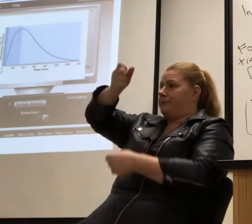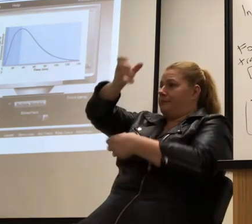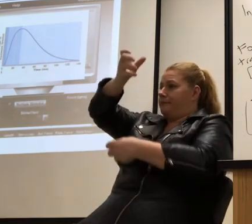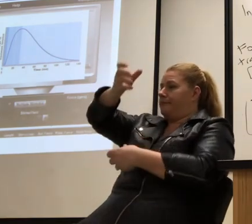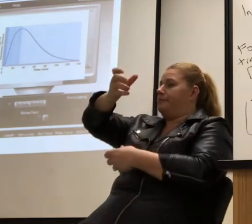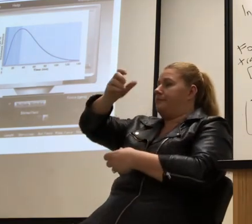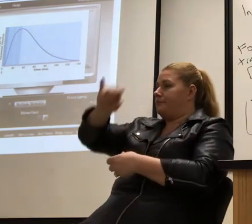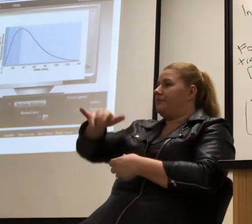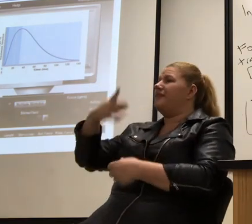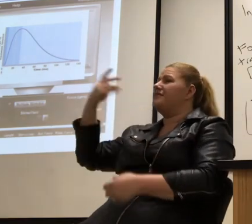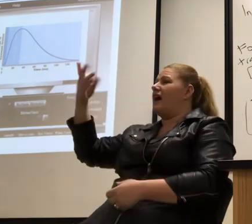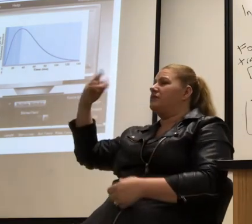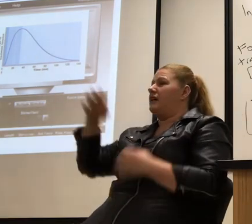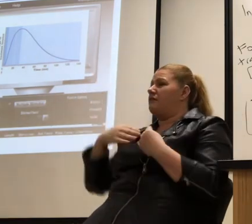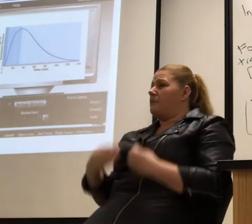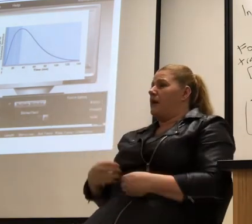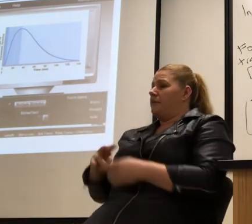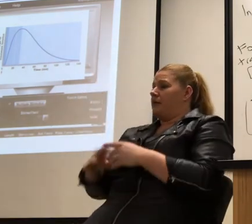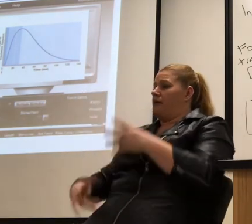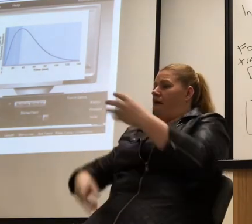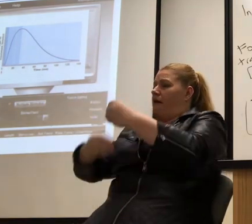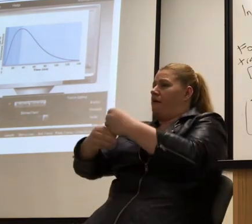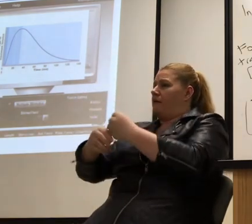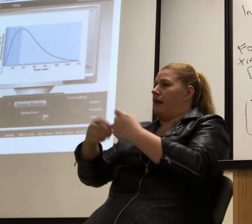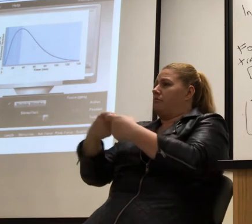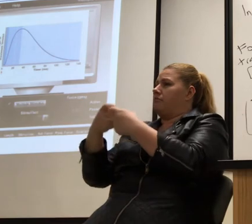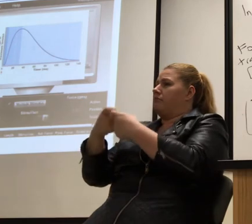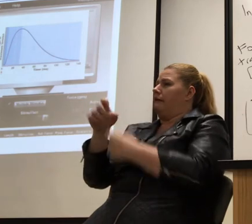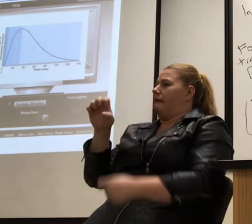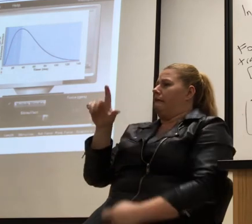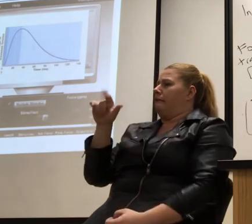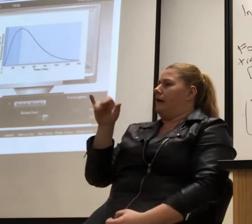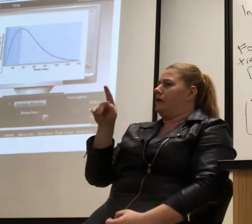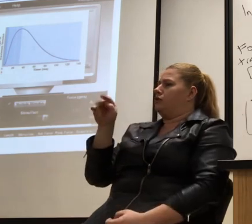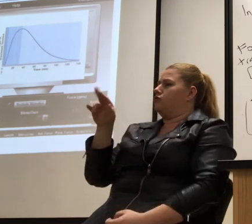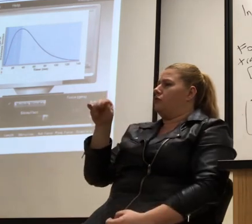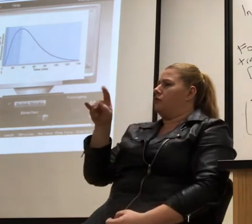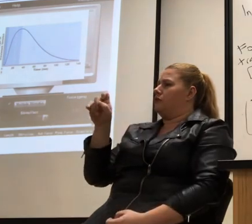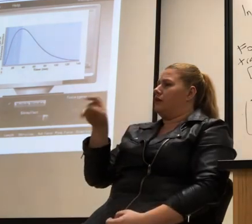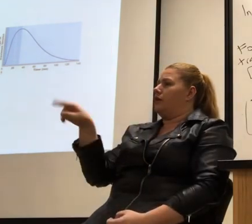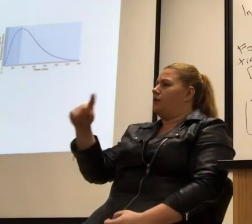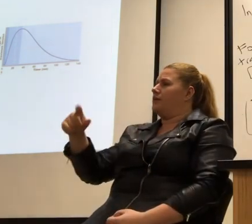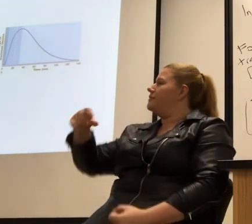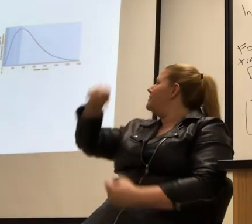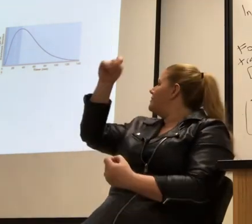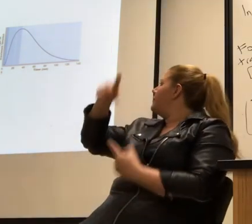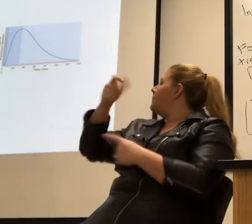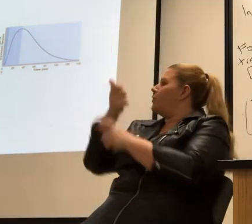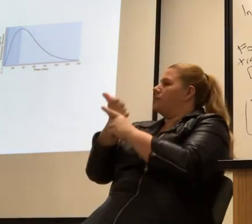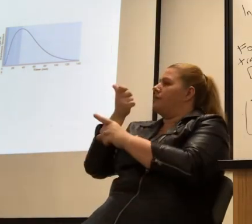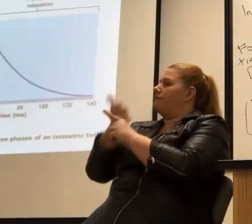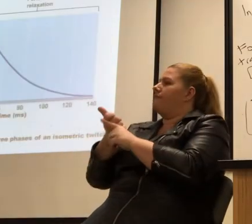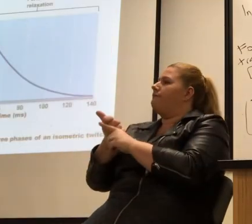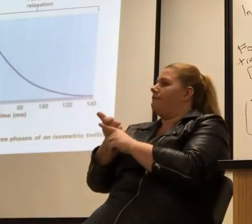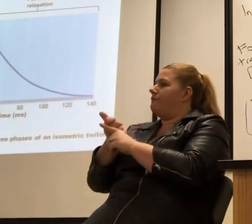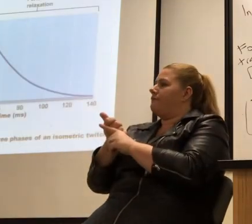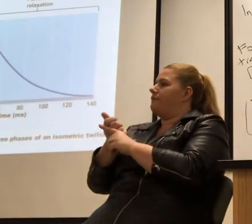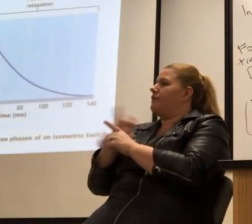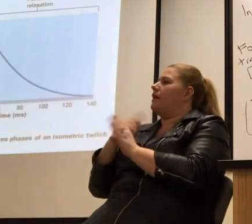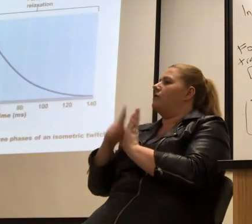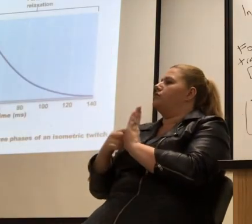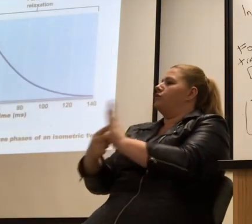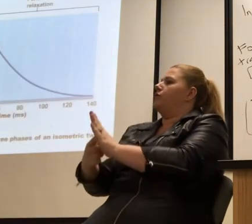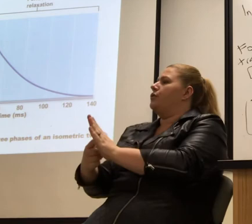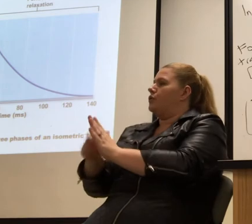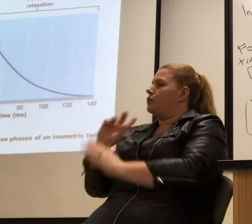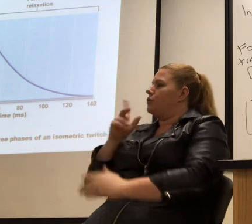body. So you can stick electrodes in there and you'll just zap it yourself. And this is kind of what it looks like. I'll show you what it looks